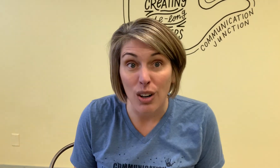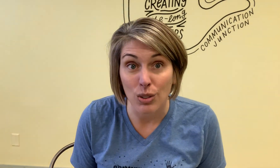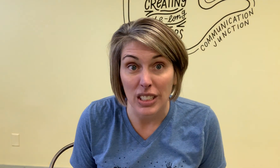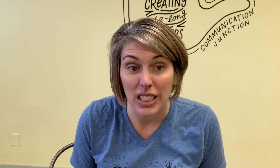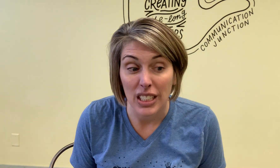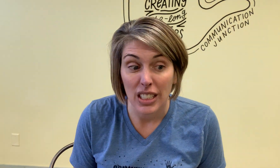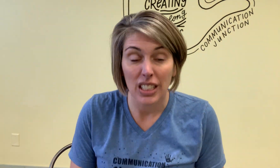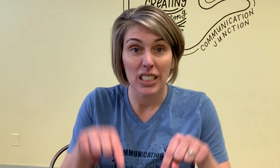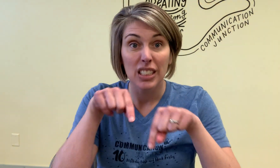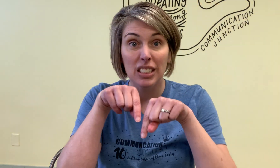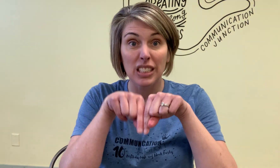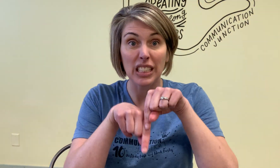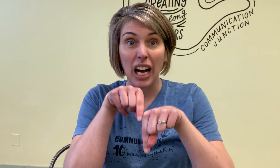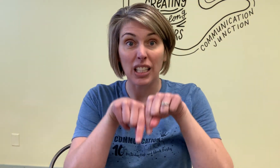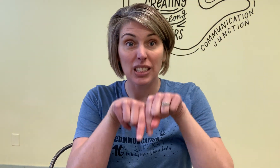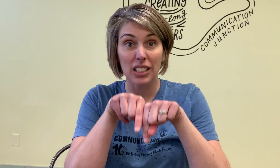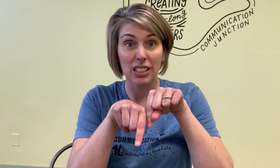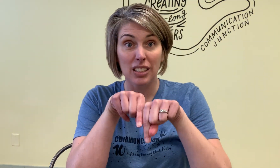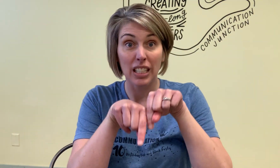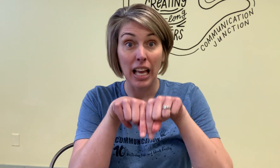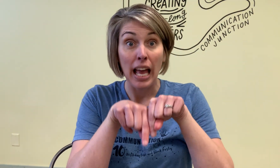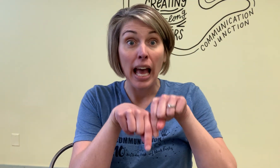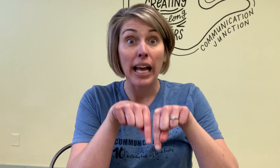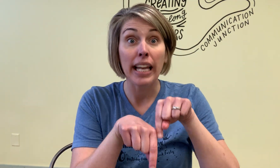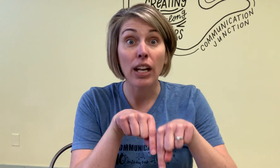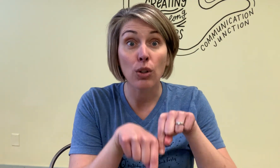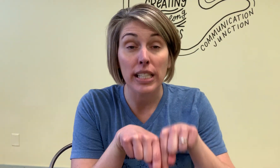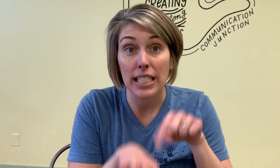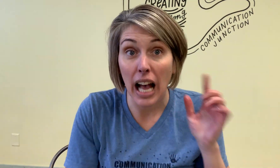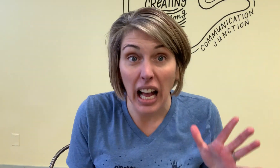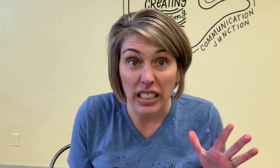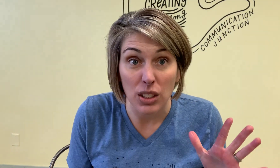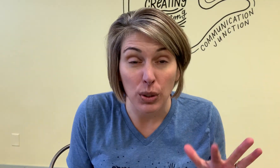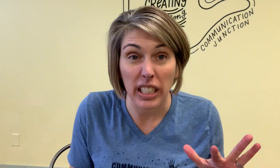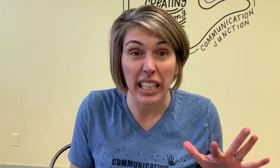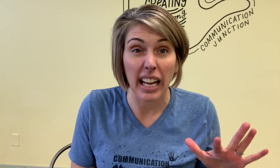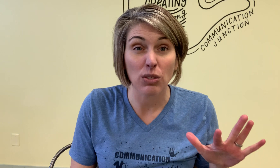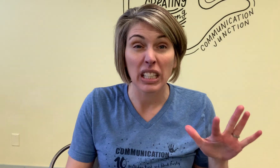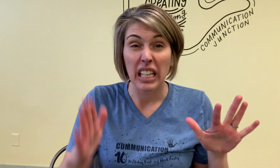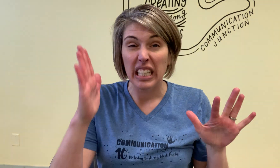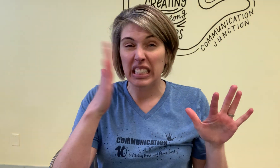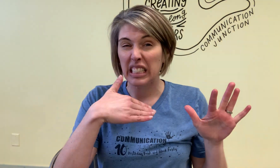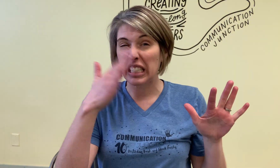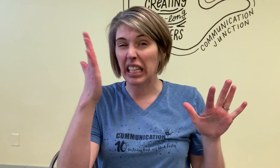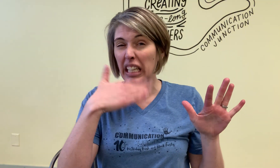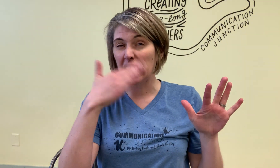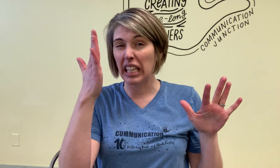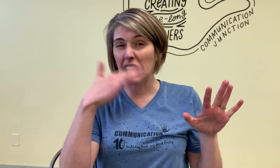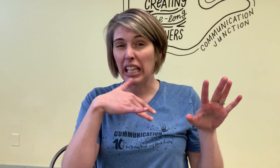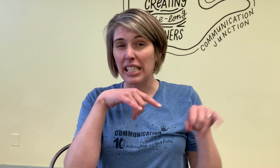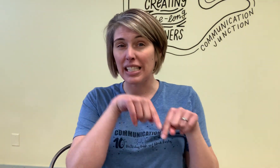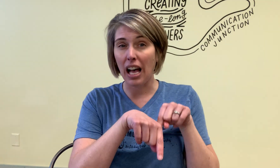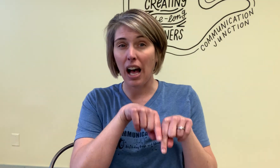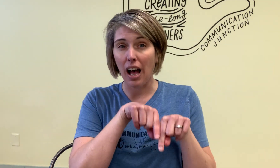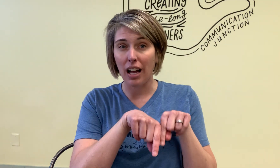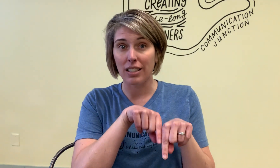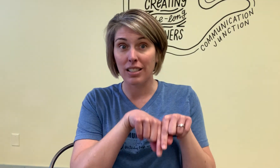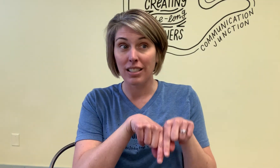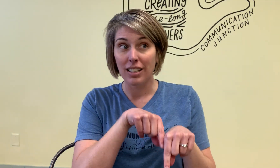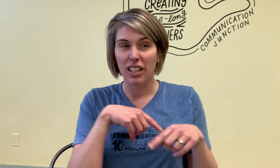count socks. And not only socks, we're gonna count stinky socks, because